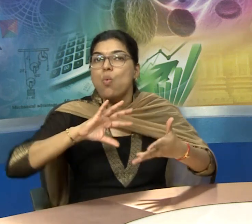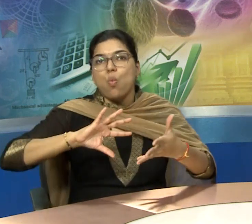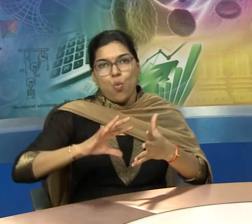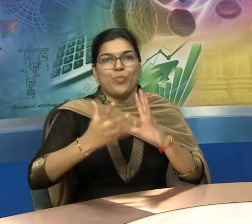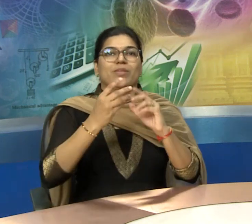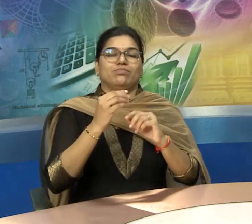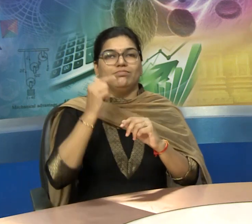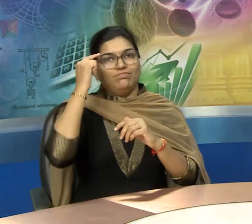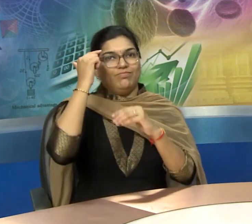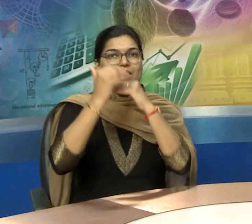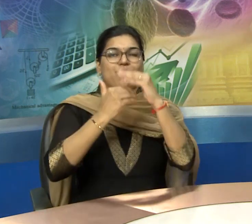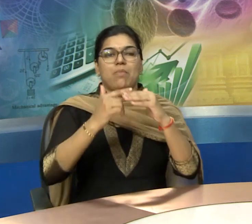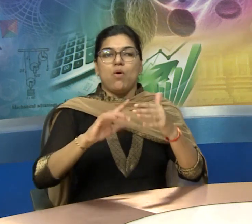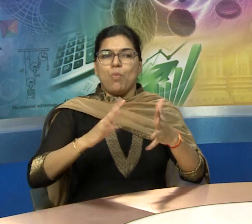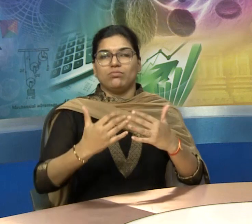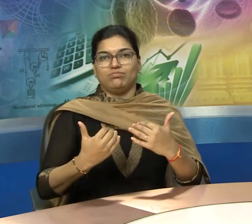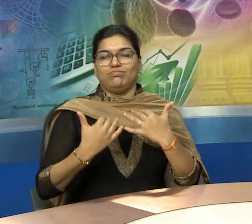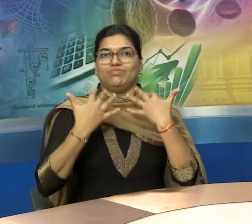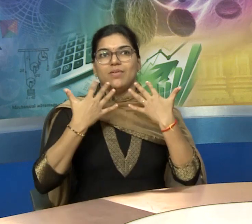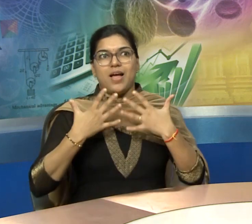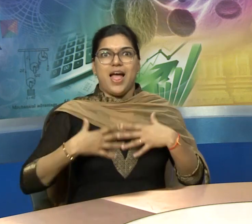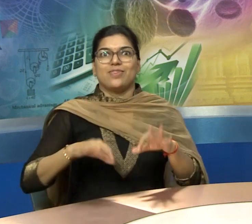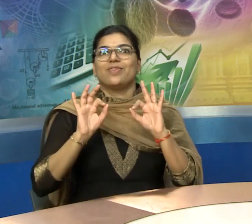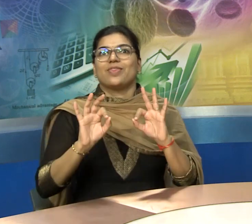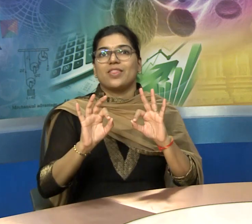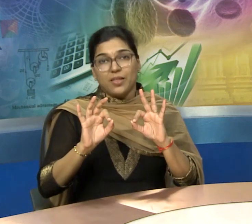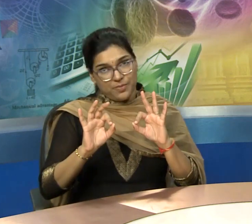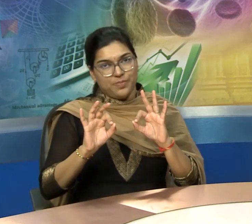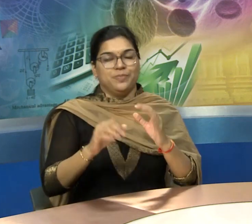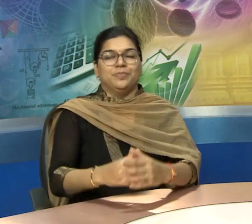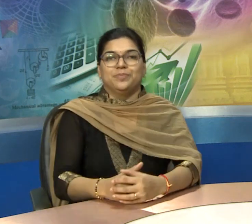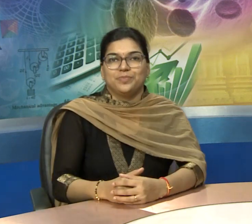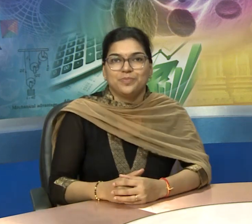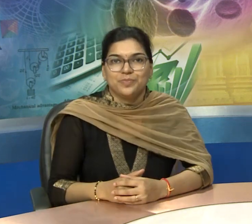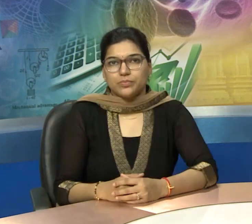this recreational source from the library.